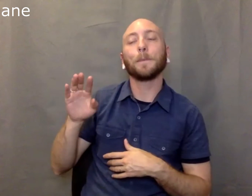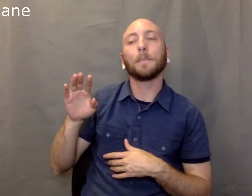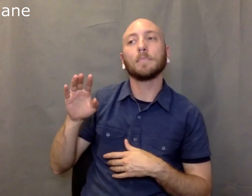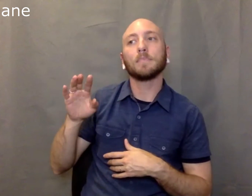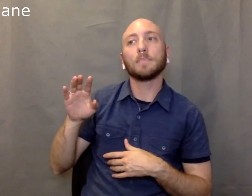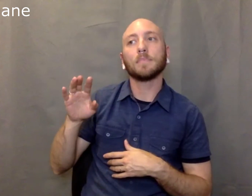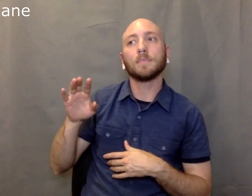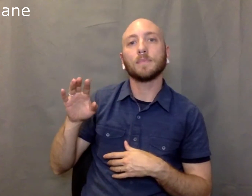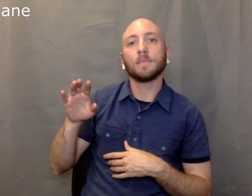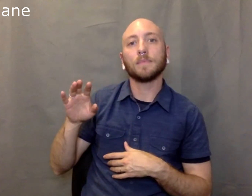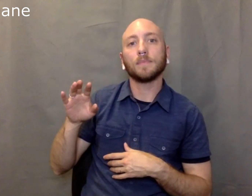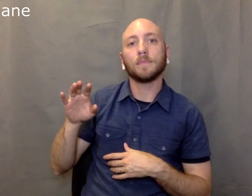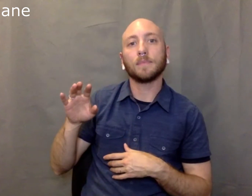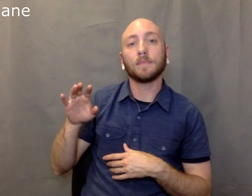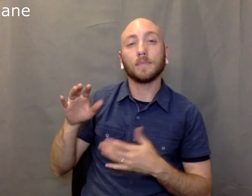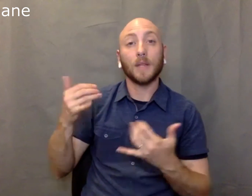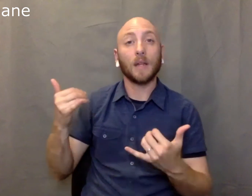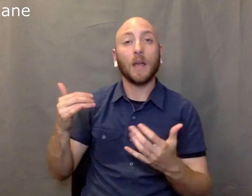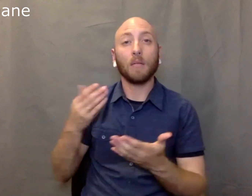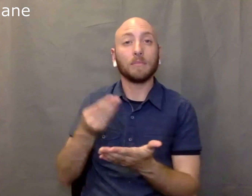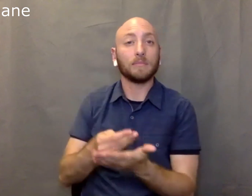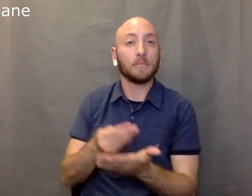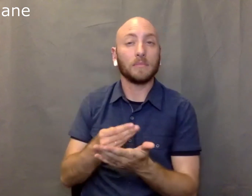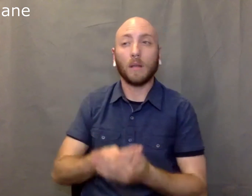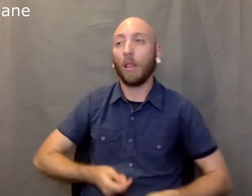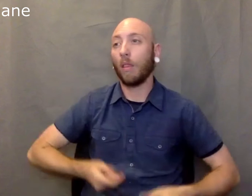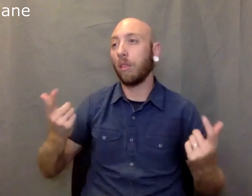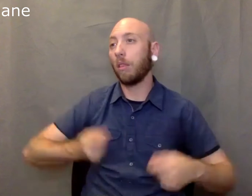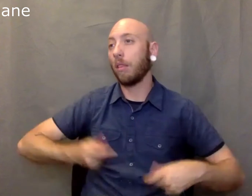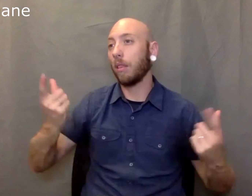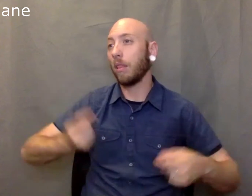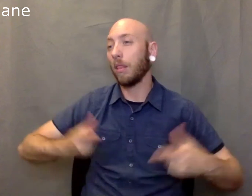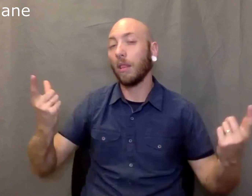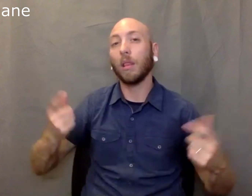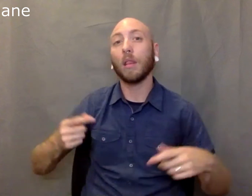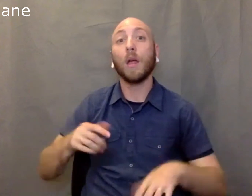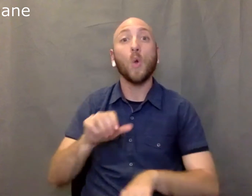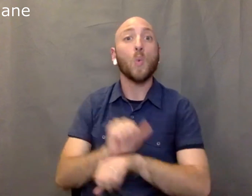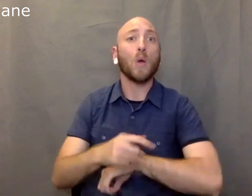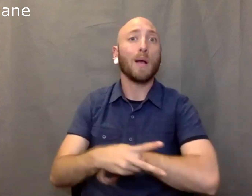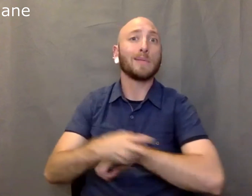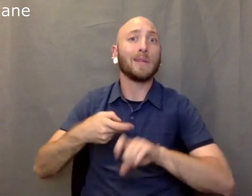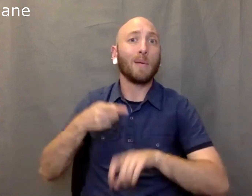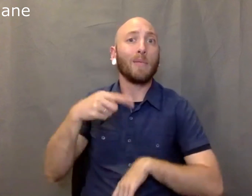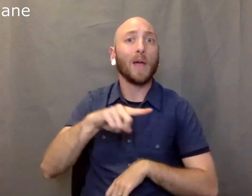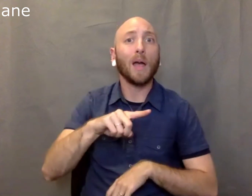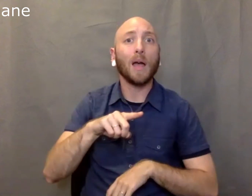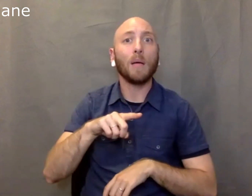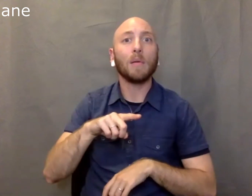you know, I'm blowing all my cash on the weekend. Then I'm stealing money from work during the week so that I can smoke weed so I can wind